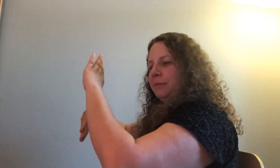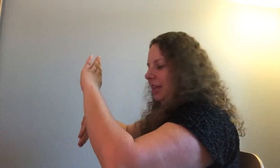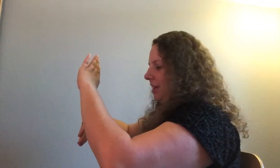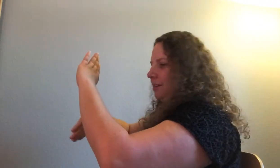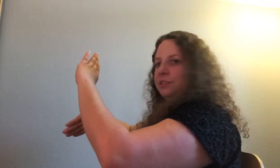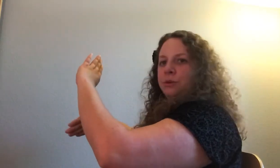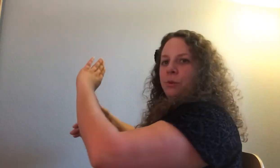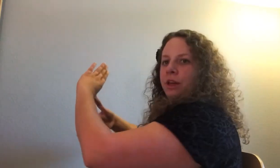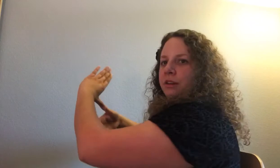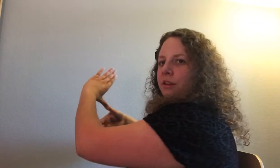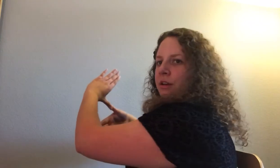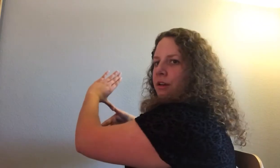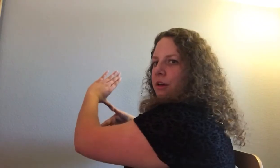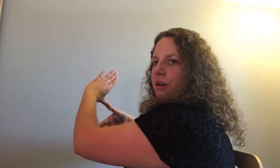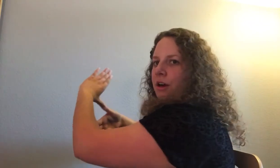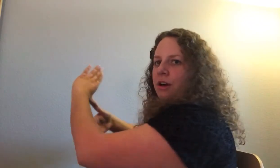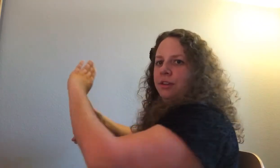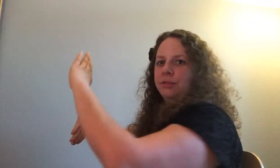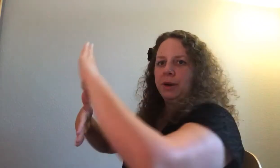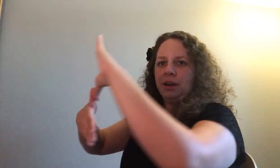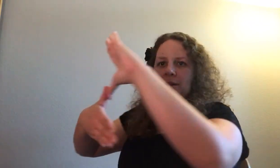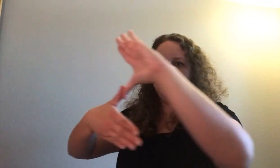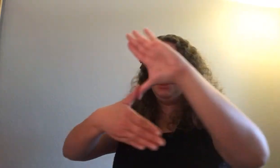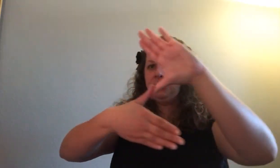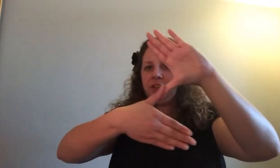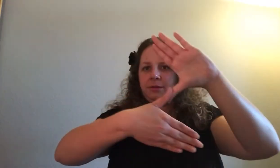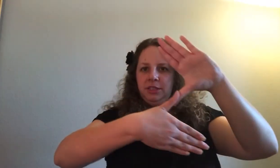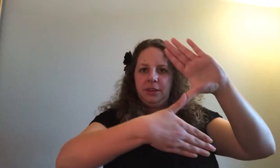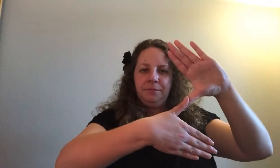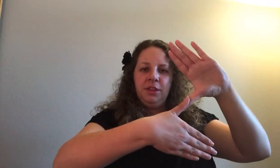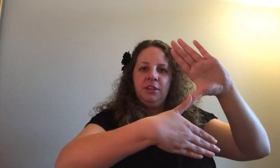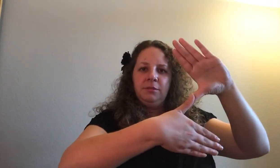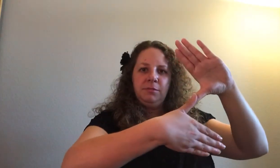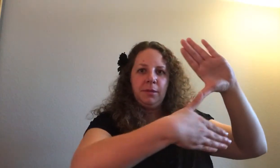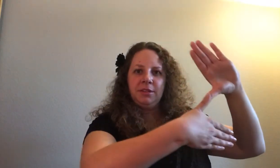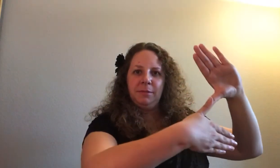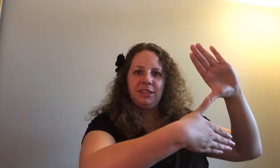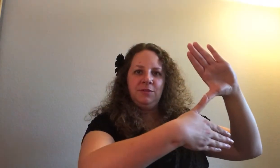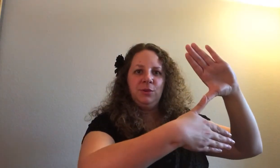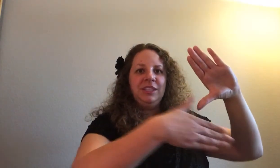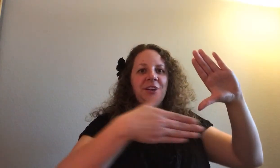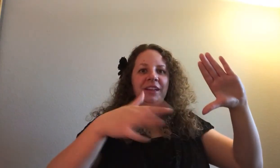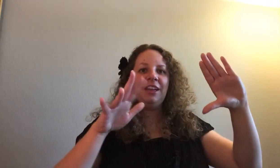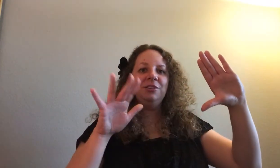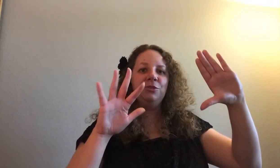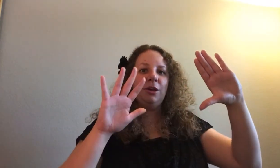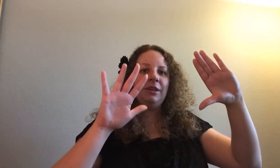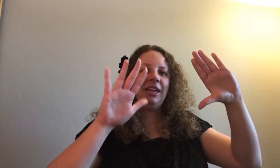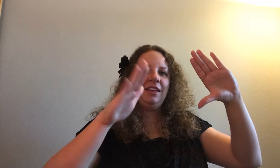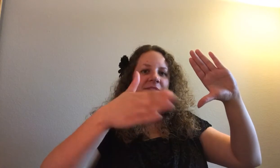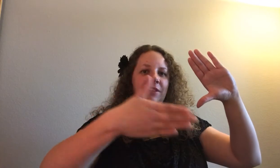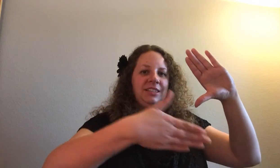Dominant hand is the one on the bottom that you can't really tell. Probably the best view is here, okay? So dominant hand facing